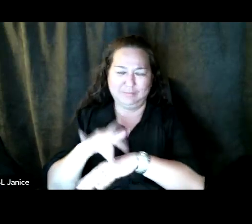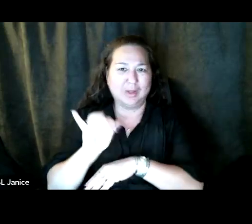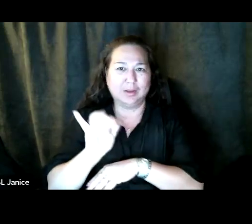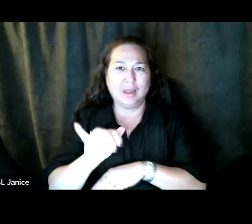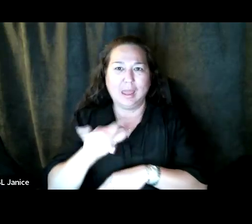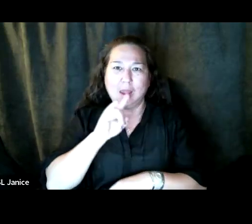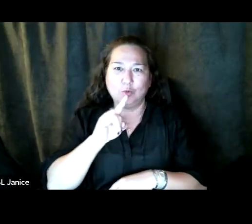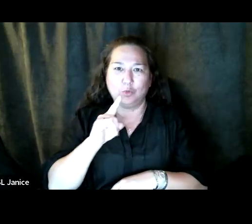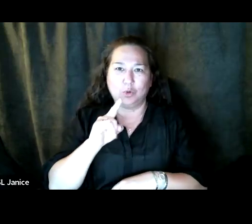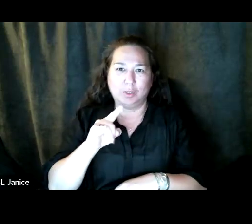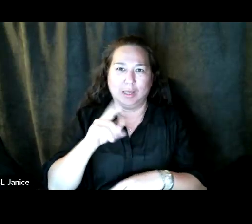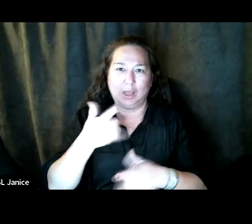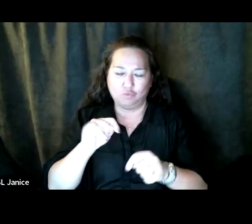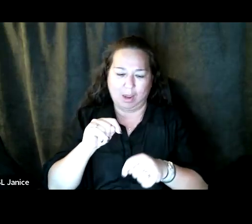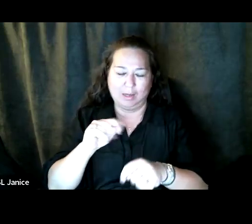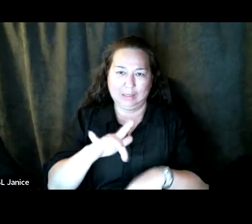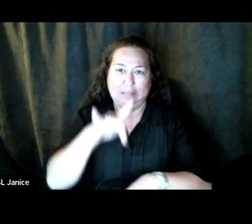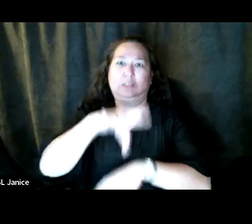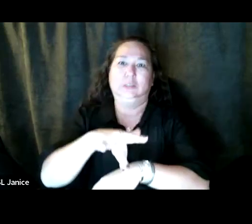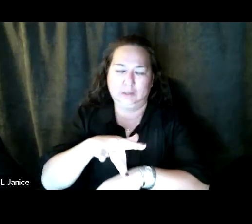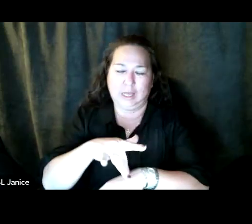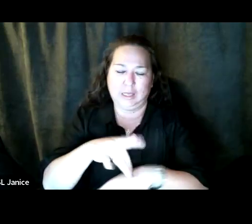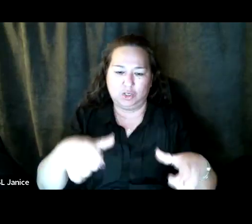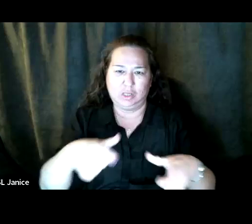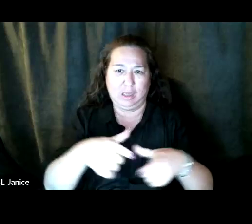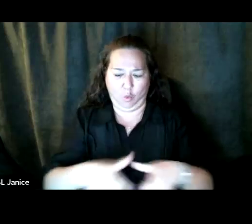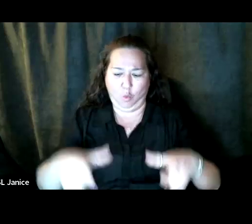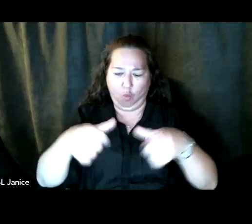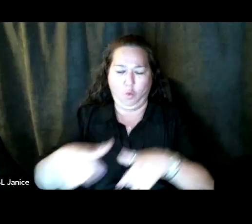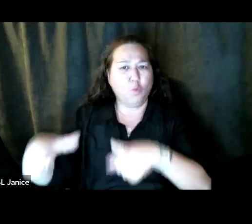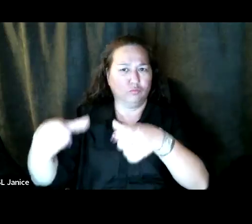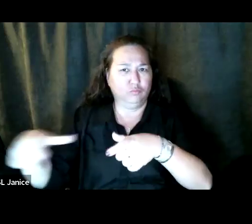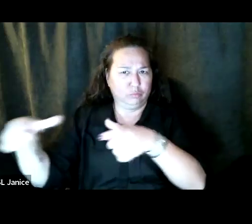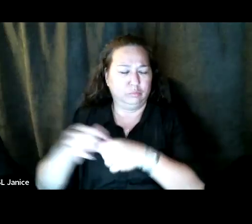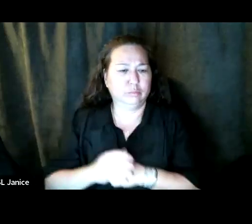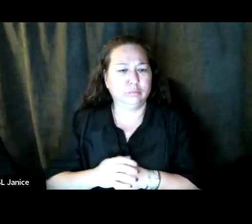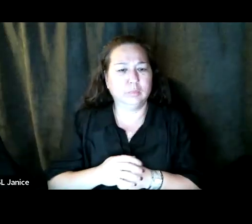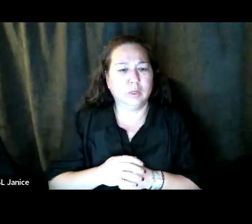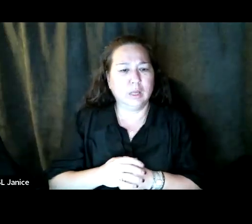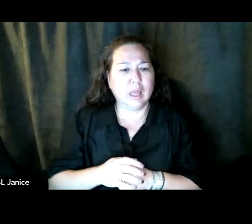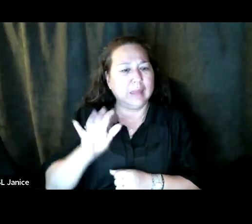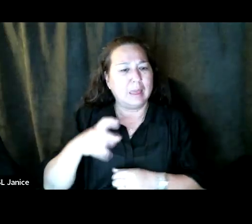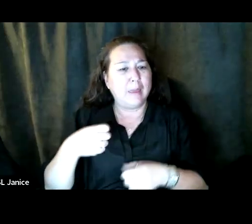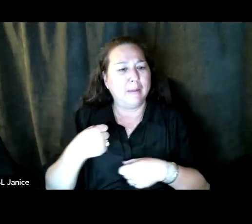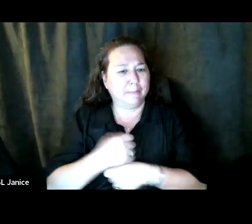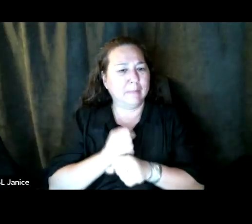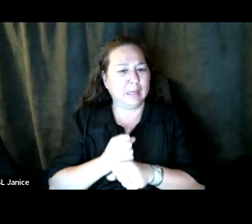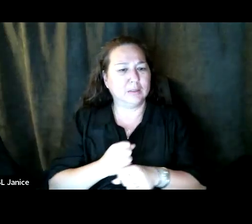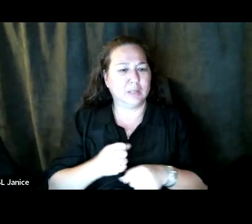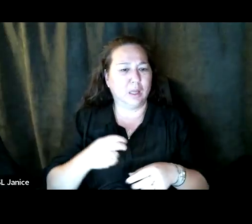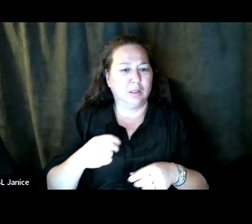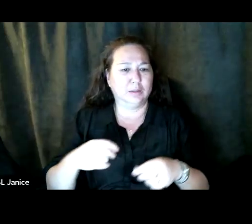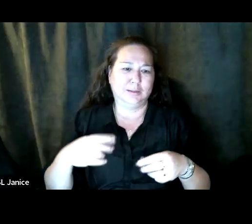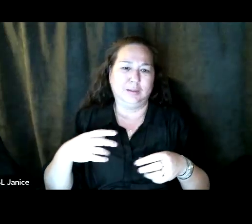pits. This renovation will change that and make it so then we could compete with other teams in Massachusetts and around the